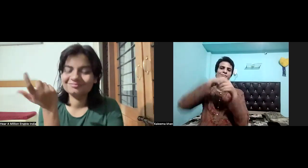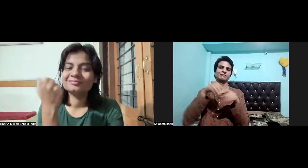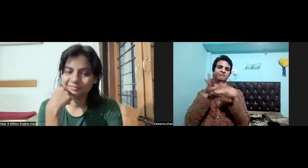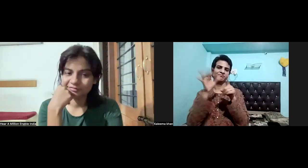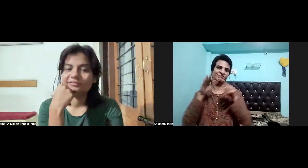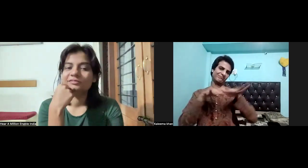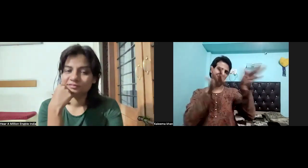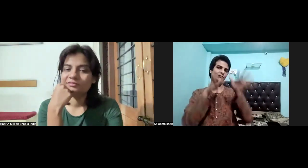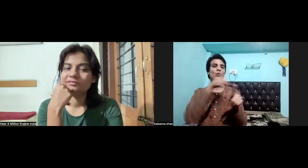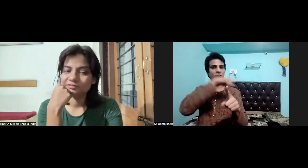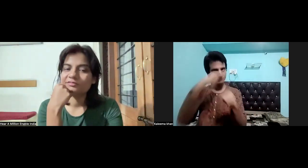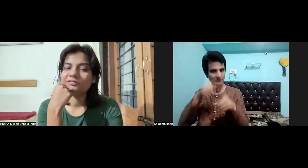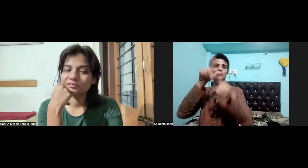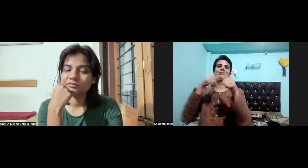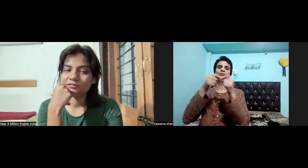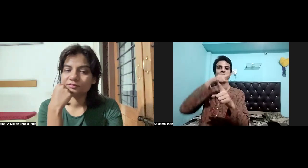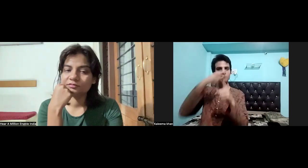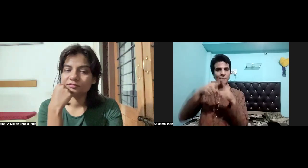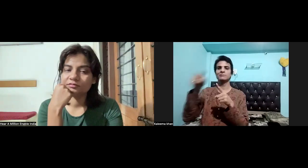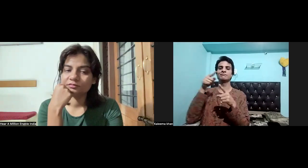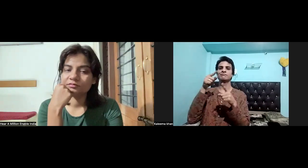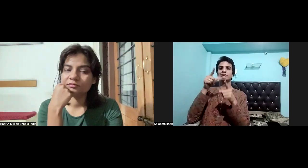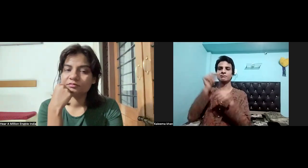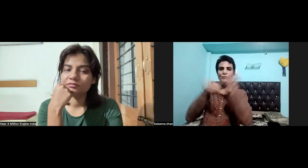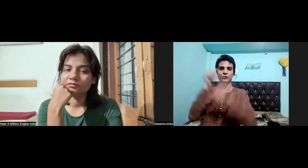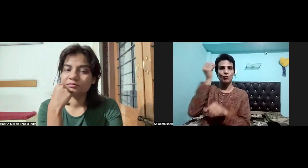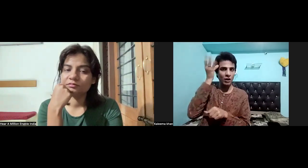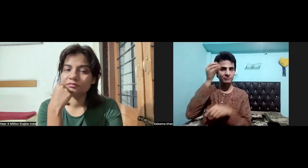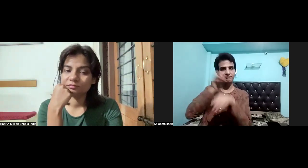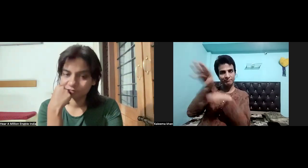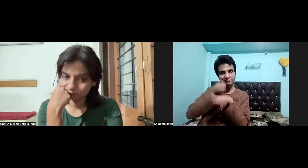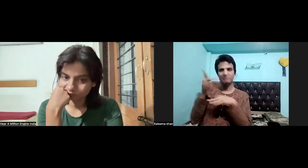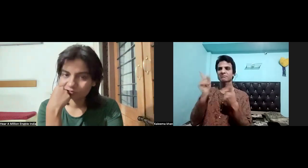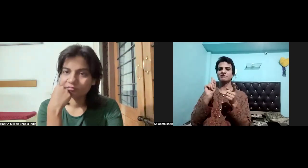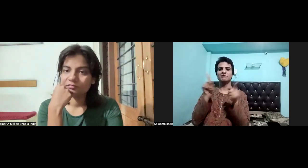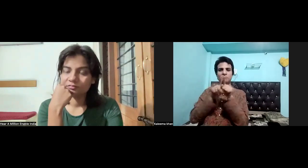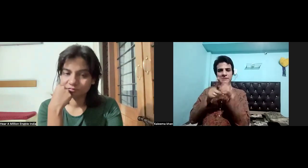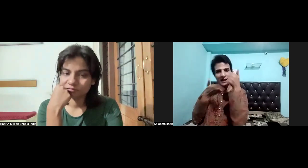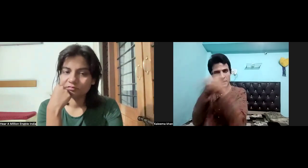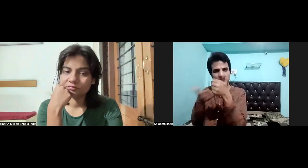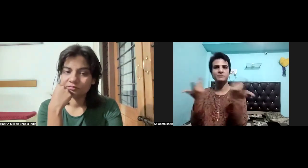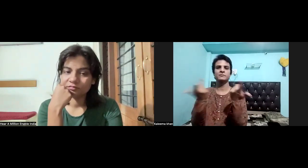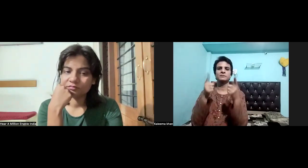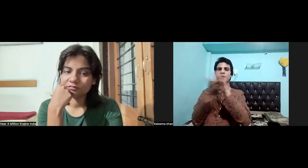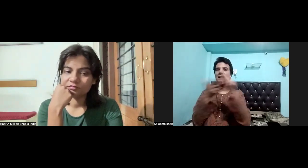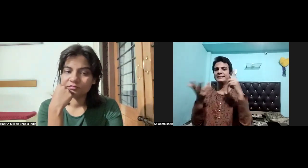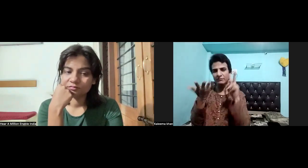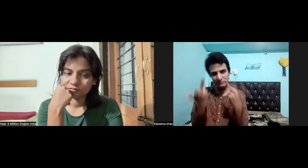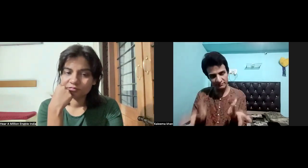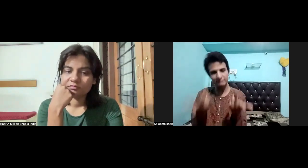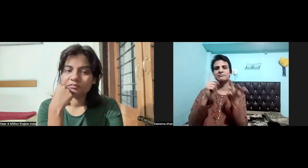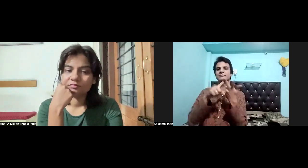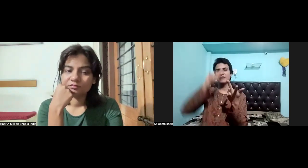it's happening Pride March at every places, right? So at Pride March, at all the other all the other events, we should